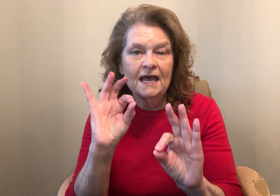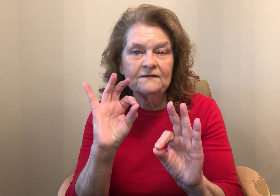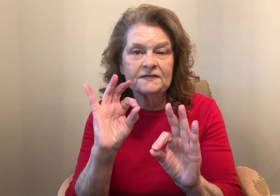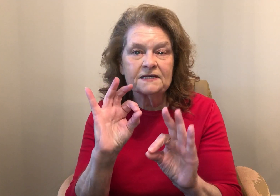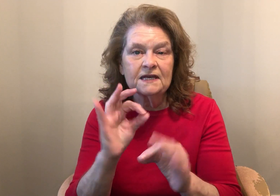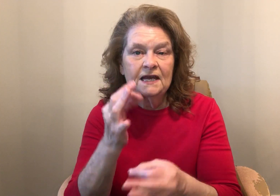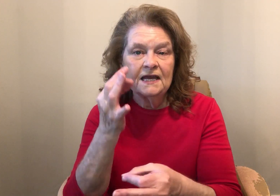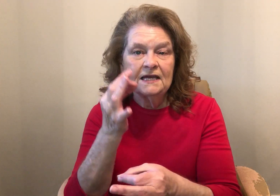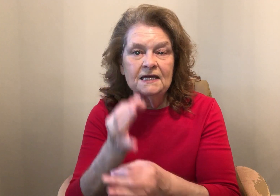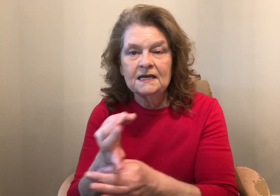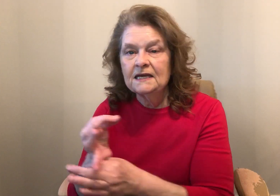F's,